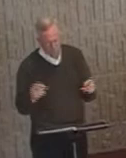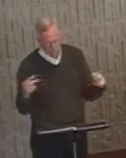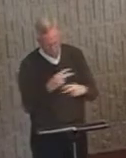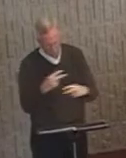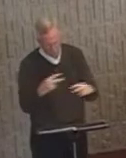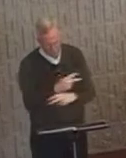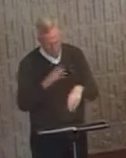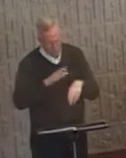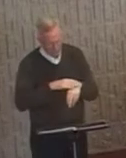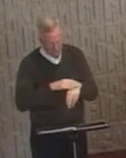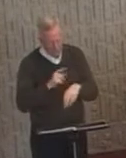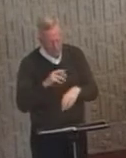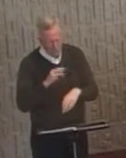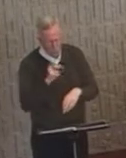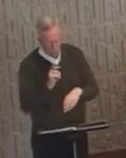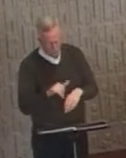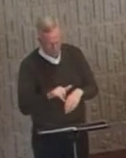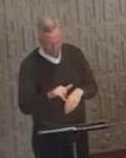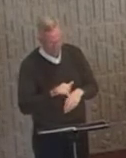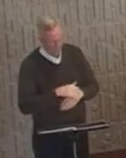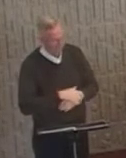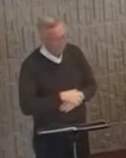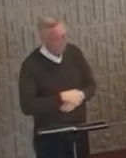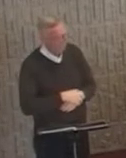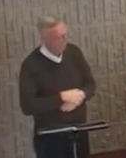perch on the west side of the overpass.